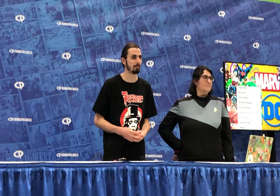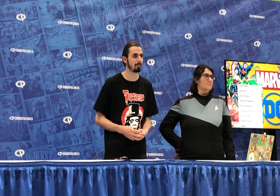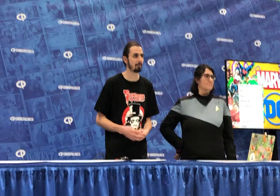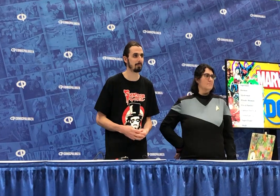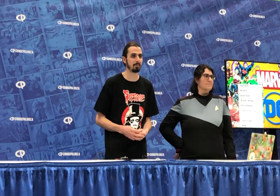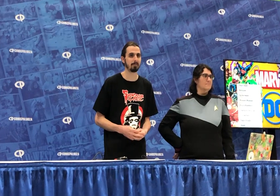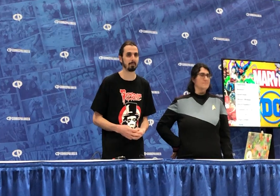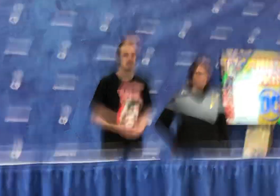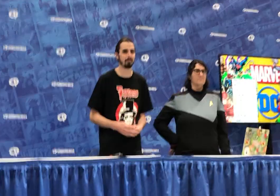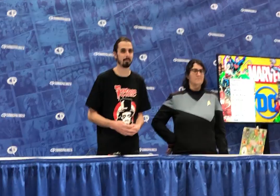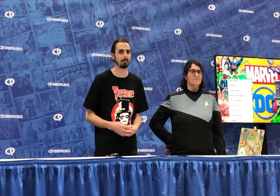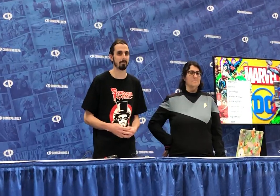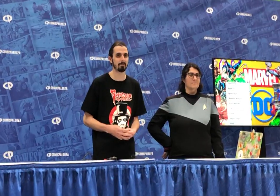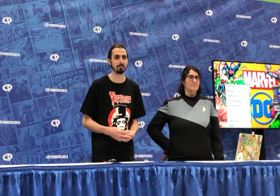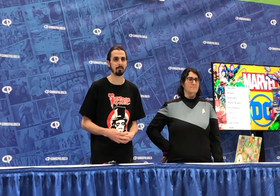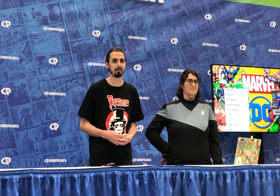Echo. Yes, Echo, the character Echo.